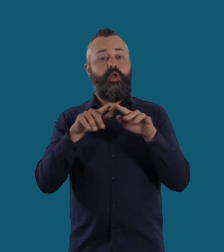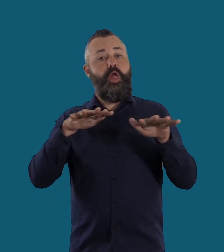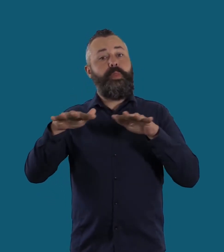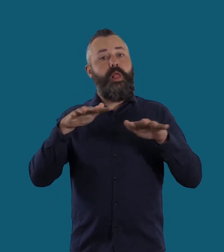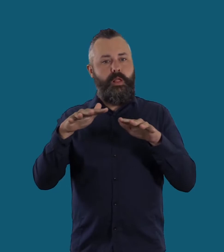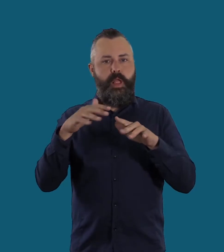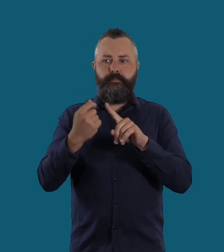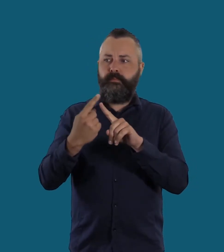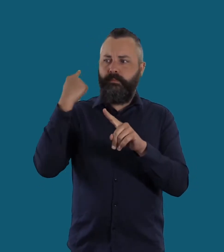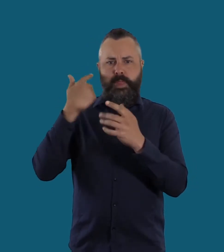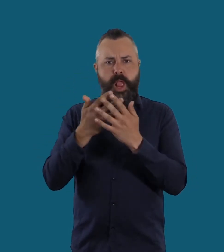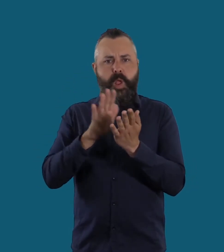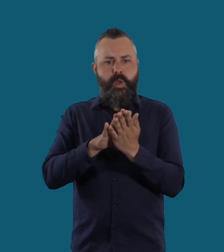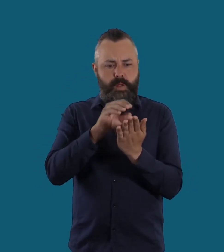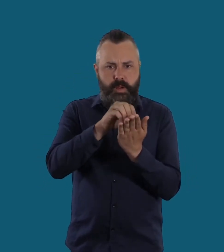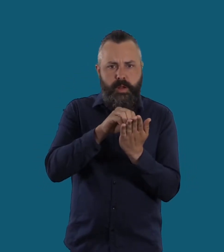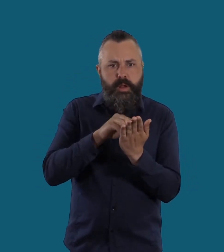I will also explain how earthquakes are recorded,